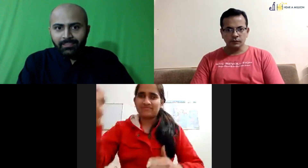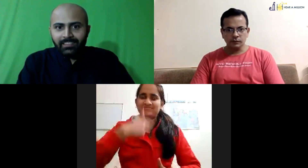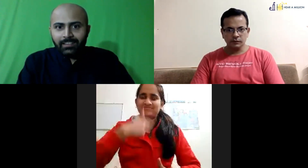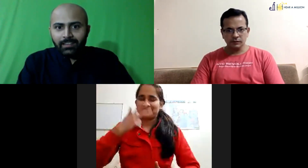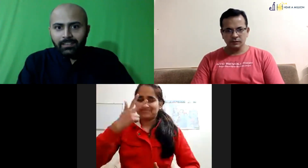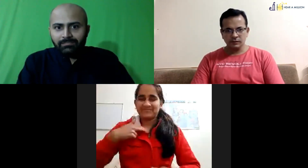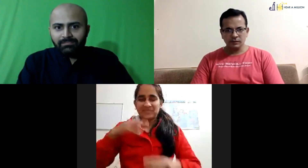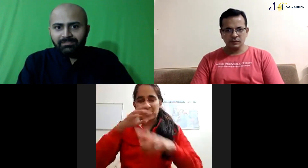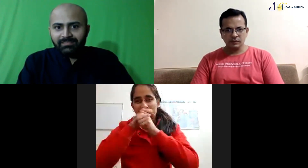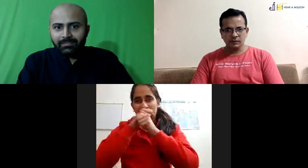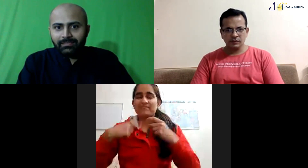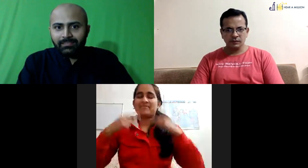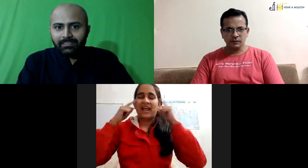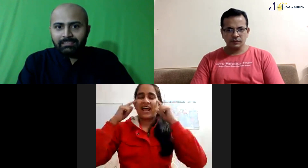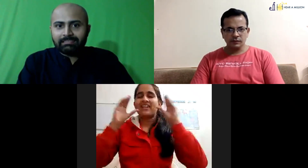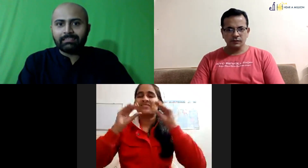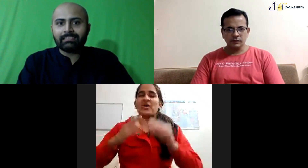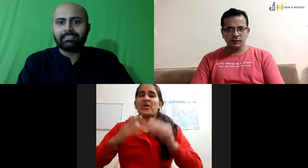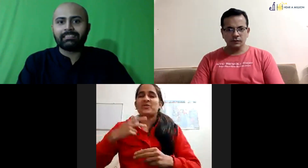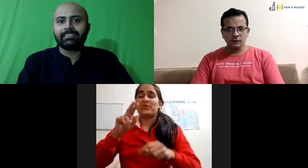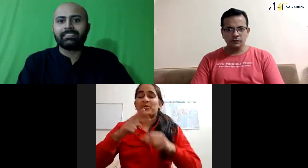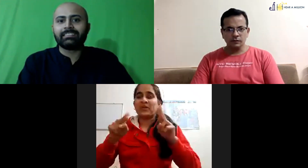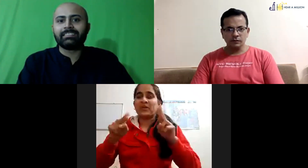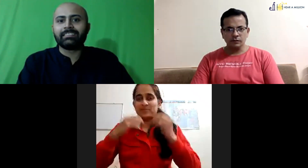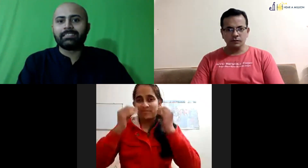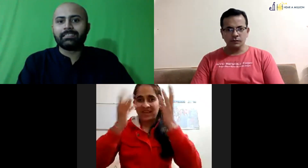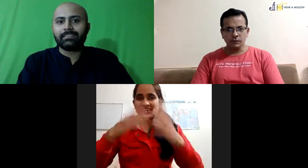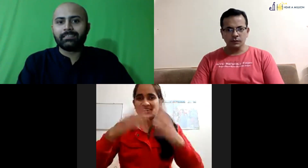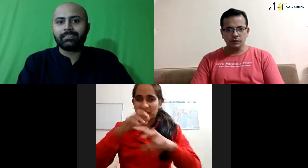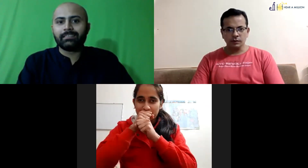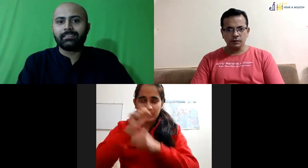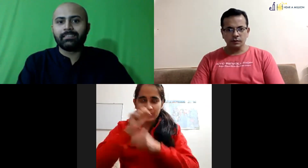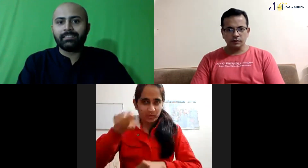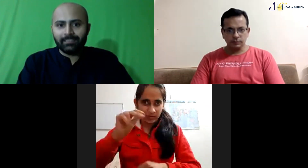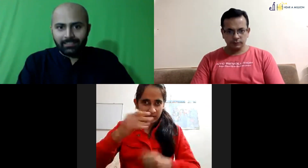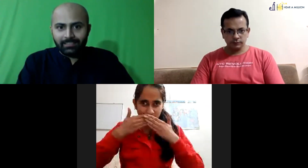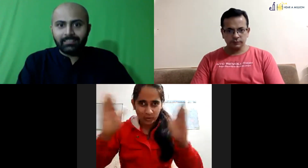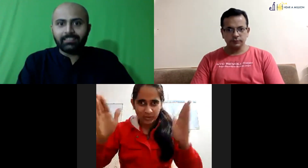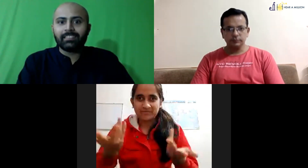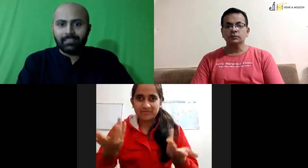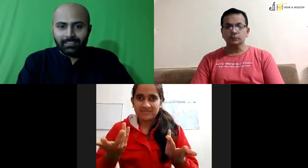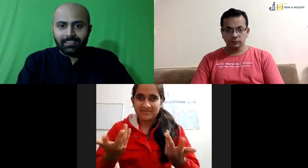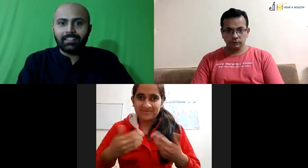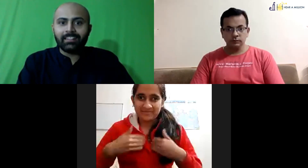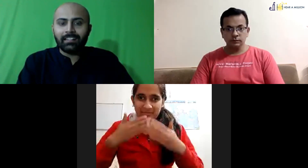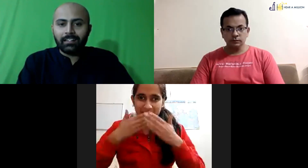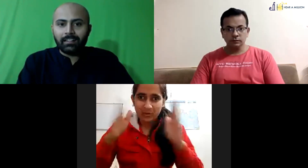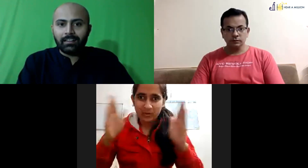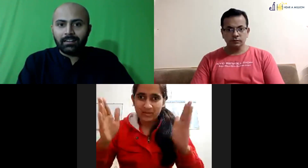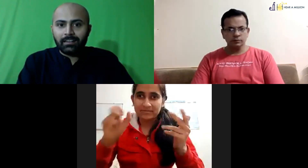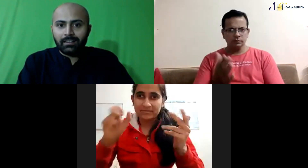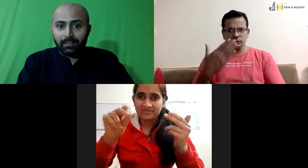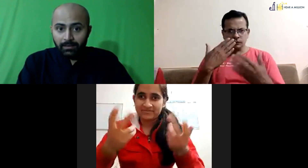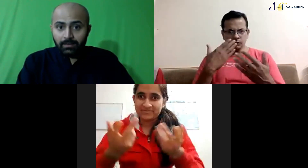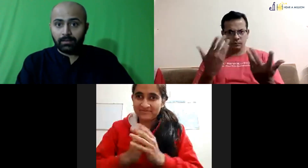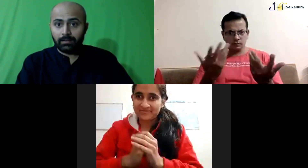thinking, I just want to open up now. I have a doubt. That was a surprise. Can I